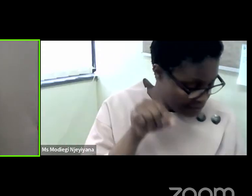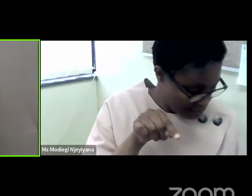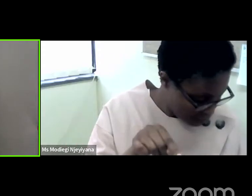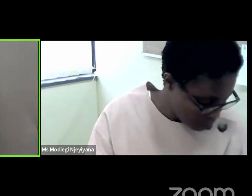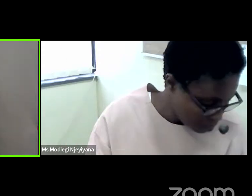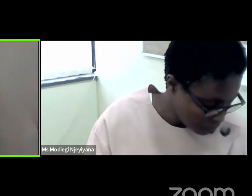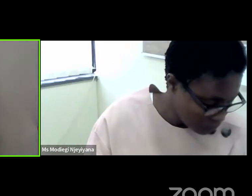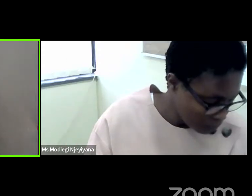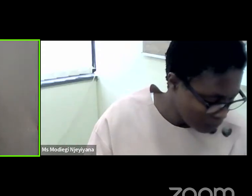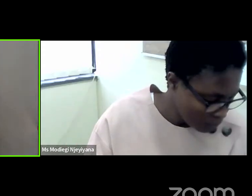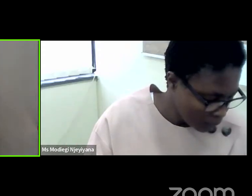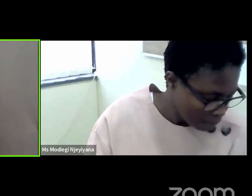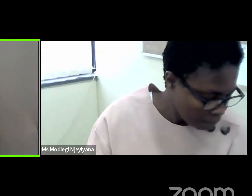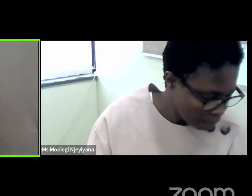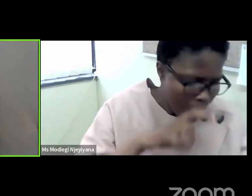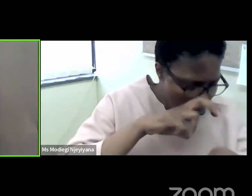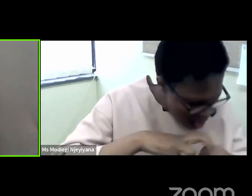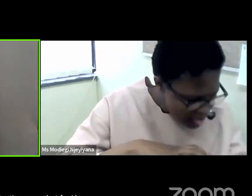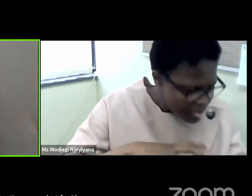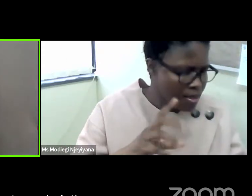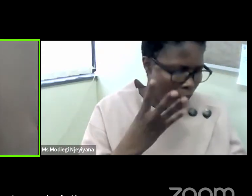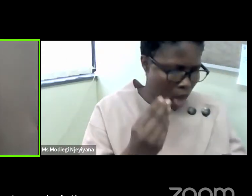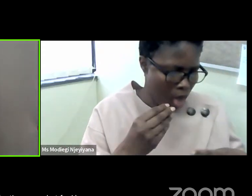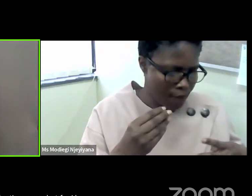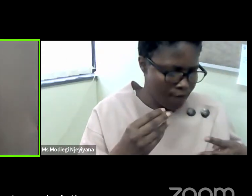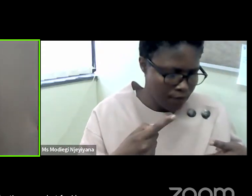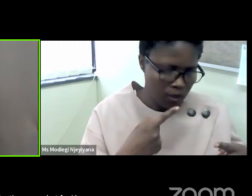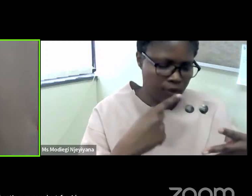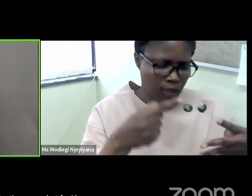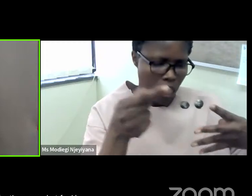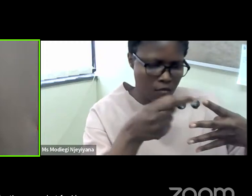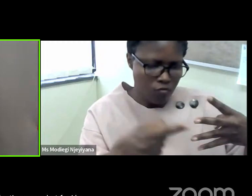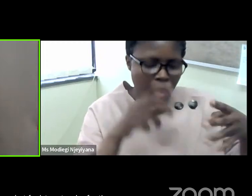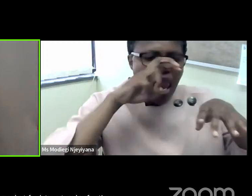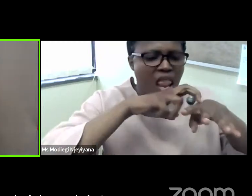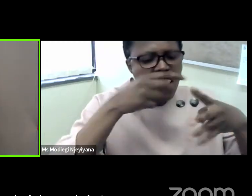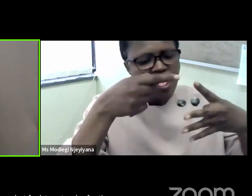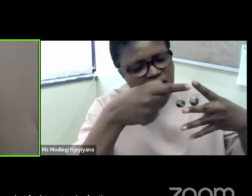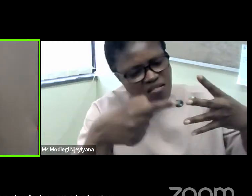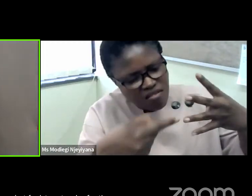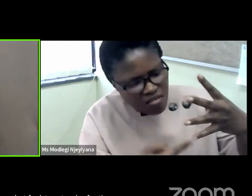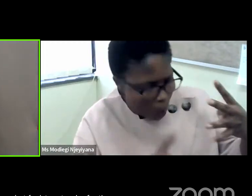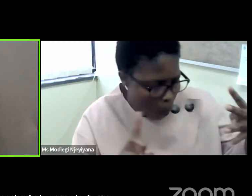them, even just for interest's sake for them.